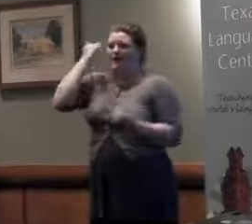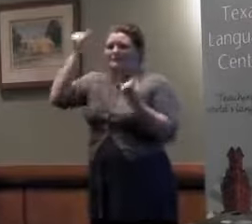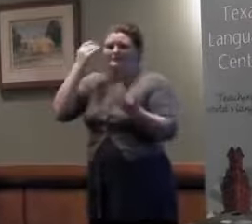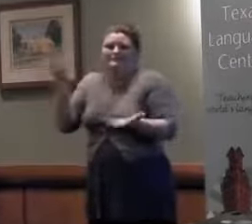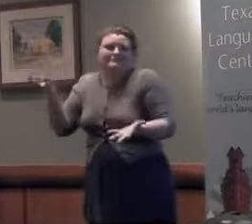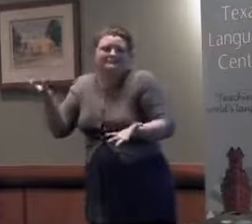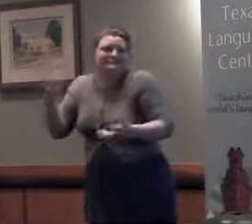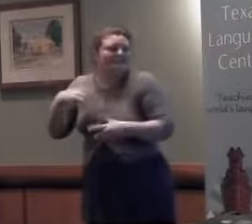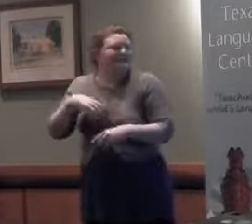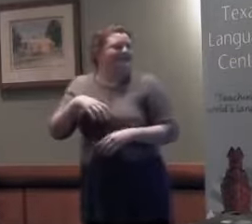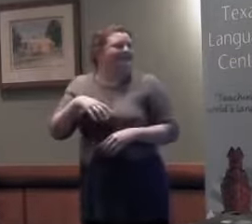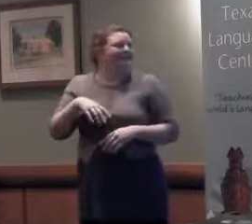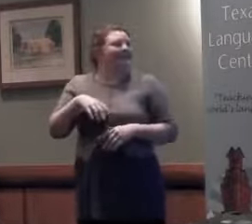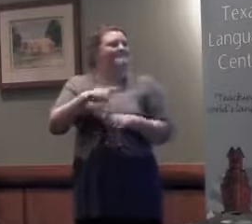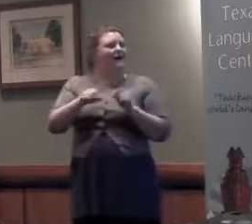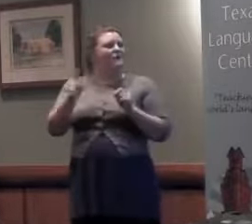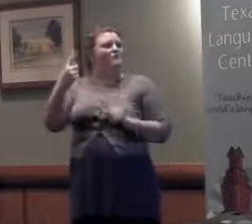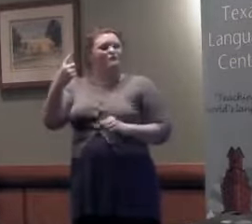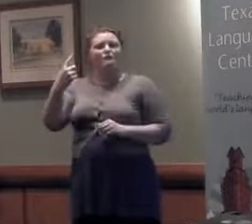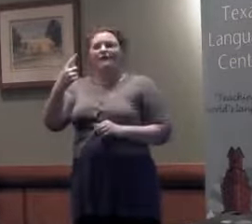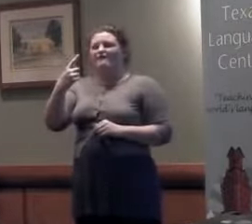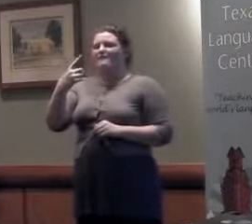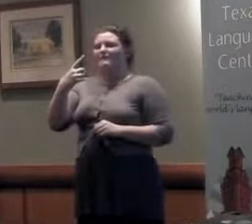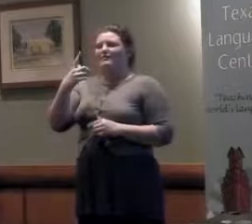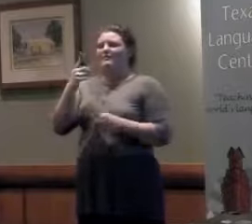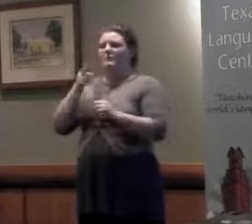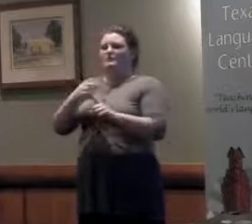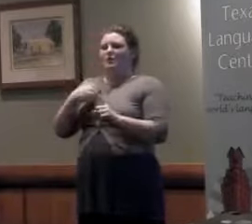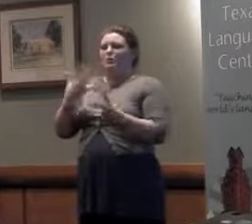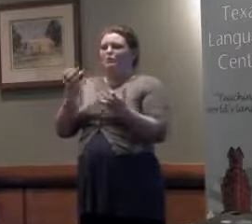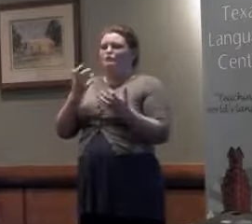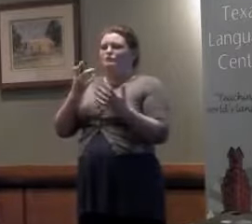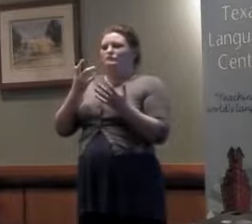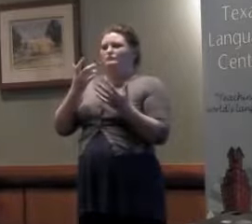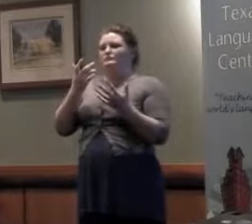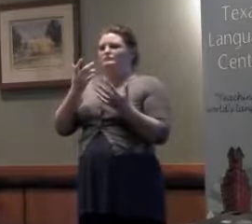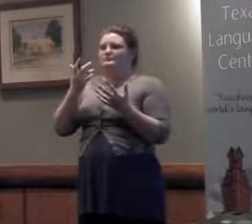But one of the points that I wanted to kind of